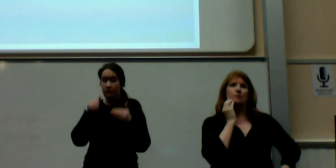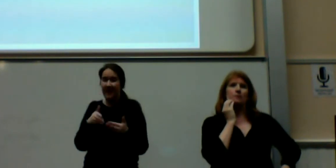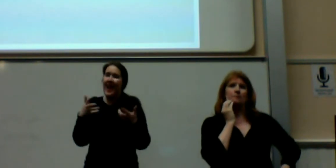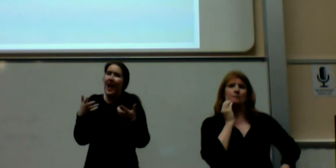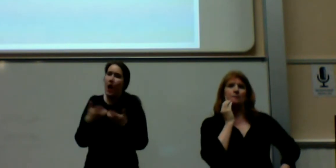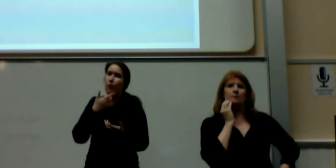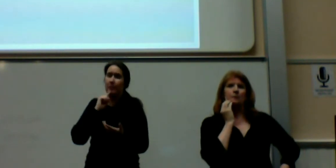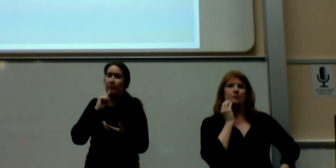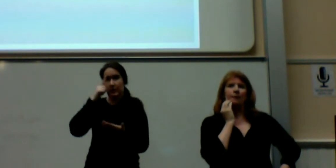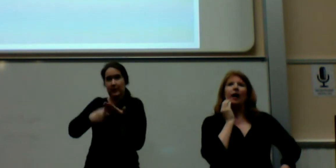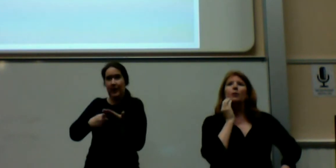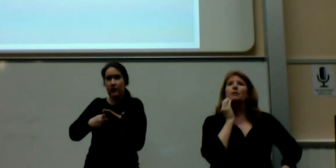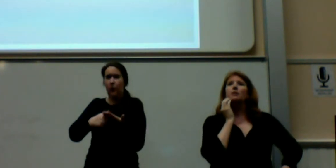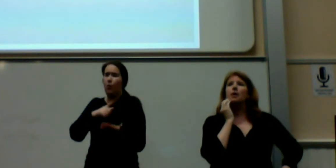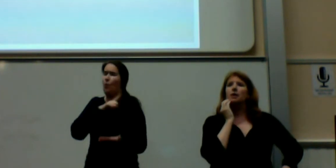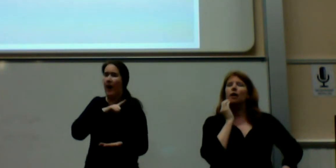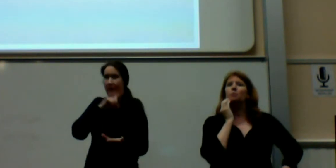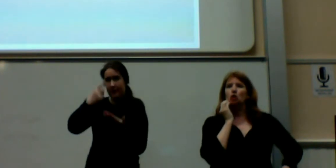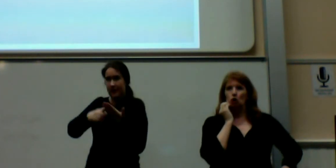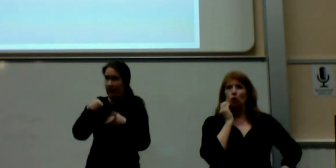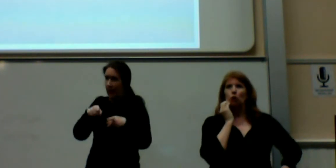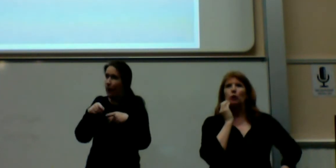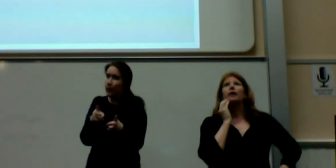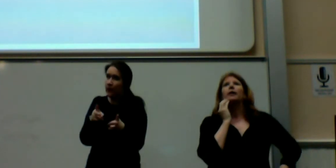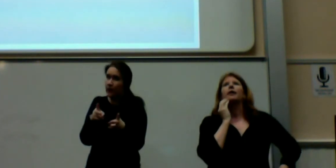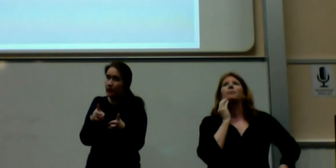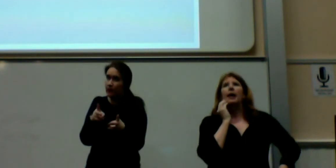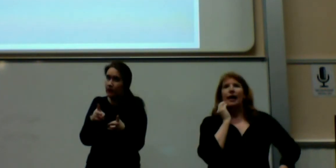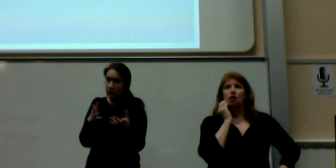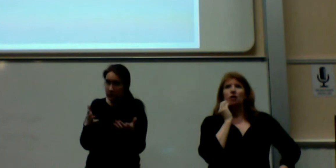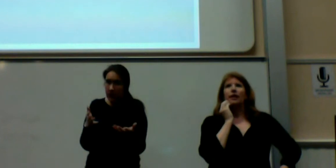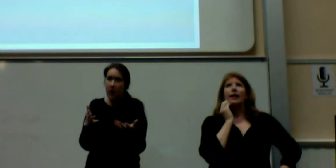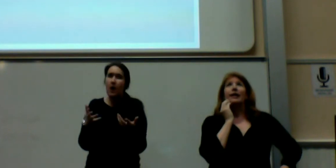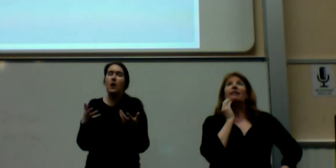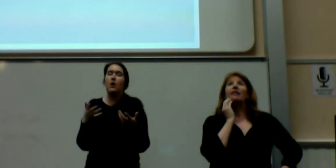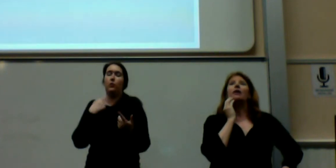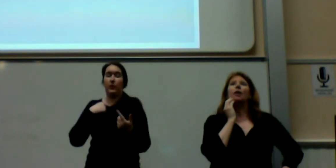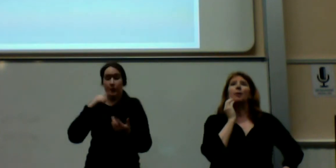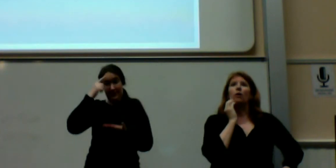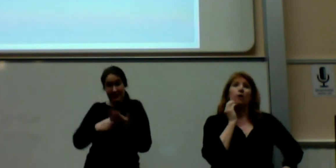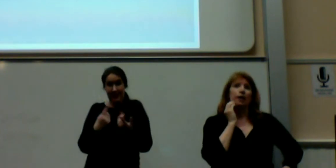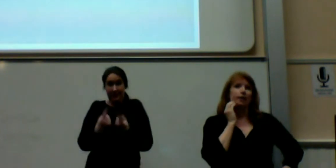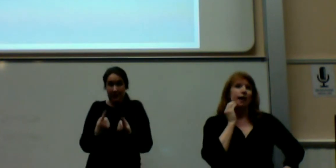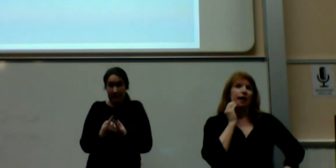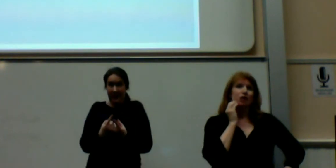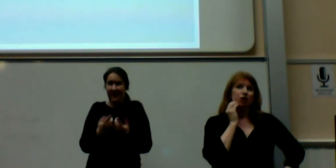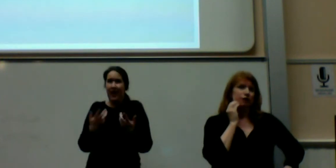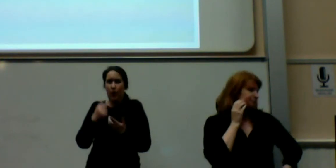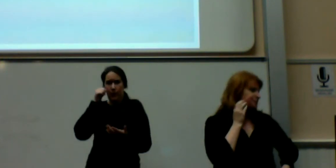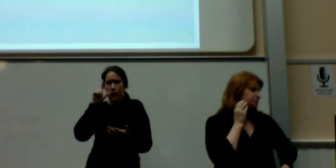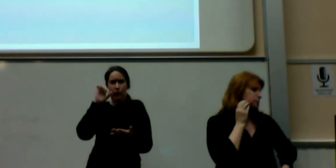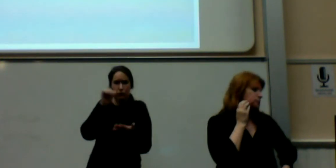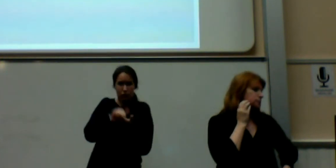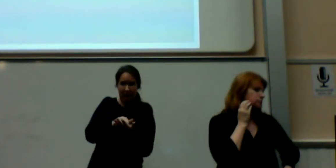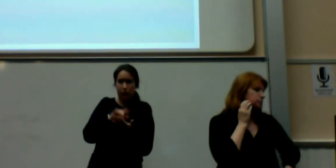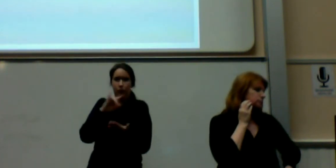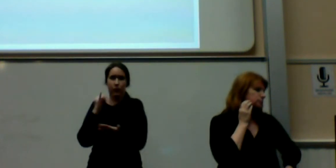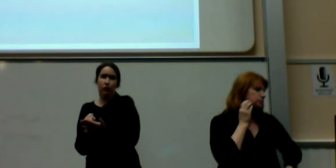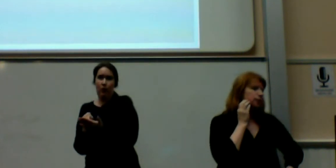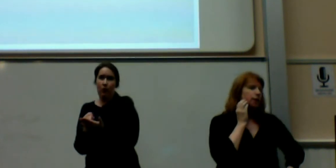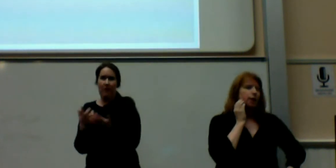decisions. How it is they come to imagine and think about right action.